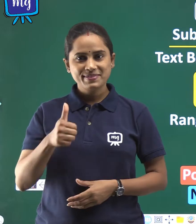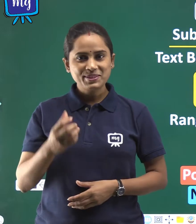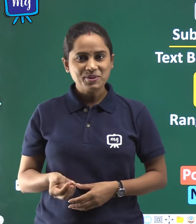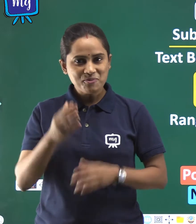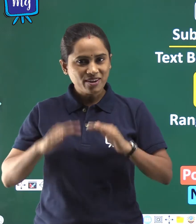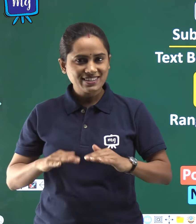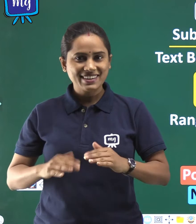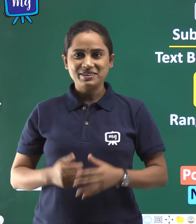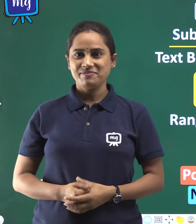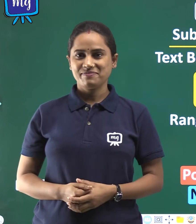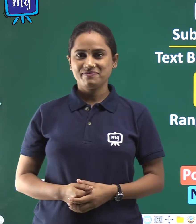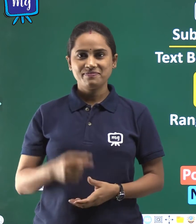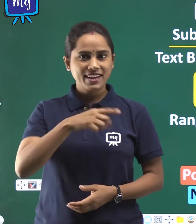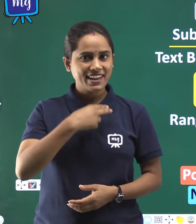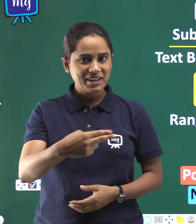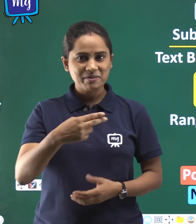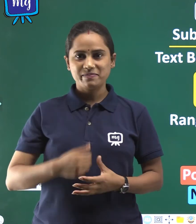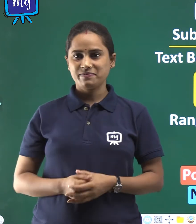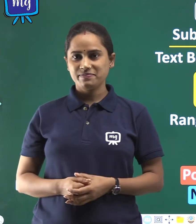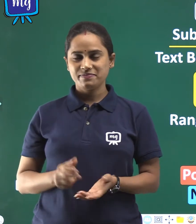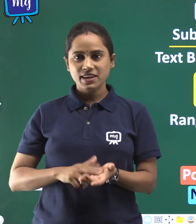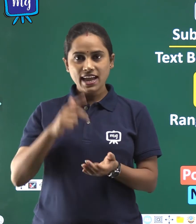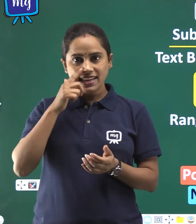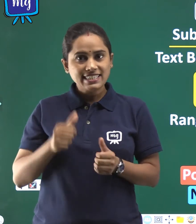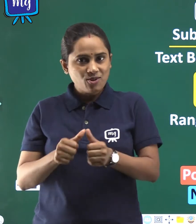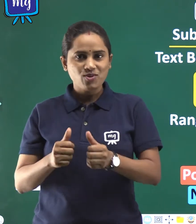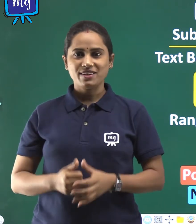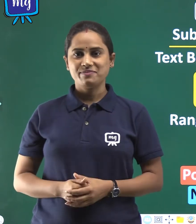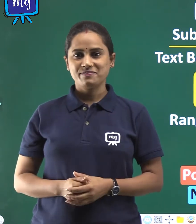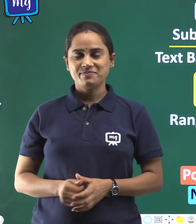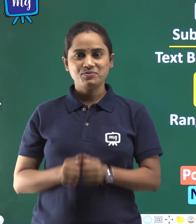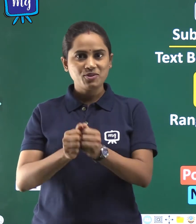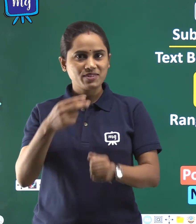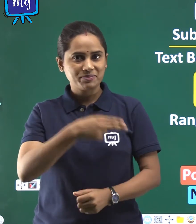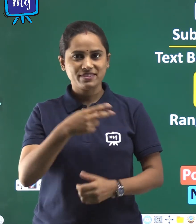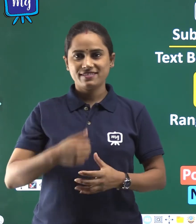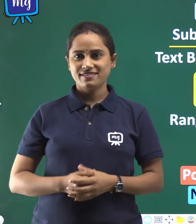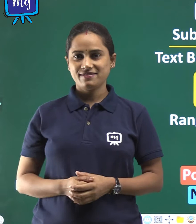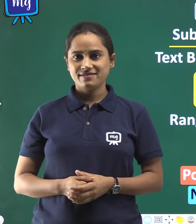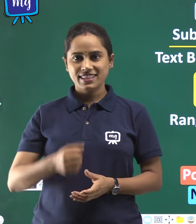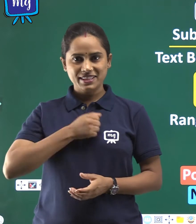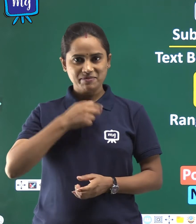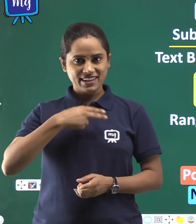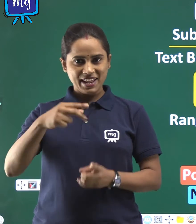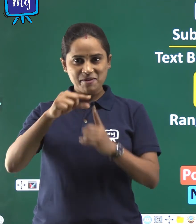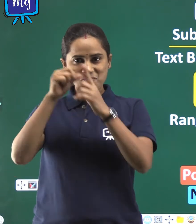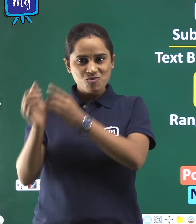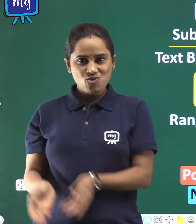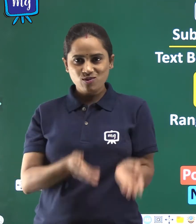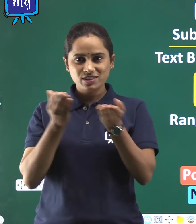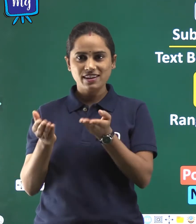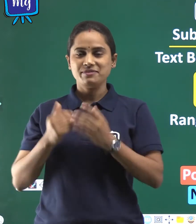Good morning, children. I am Nishi Arora. With me, Pooja Pareva.